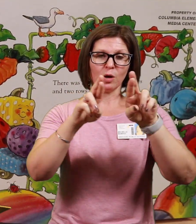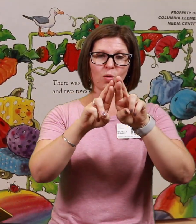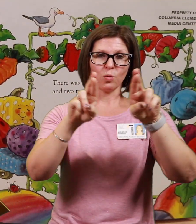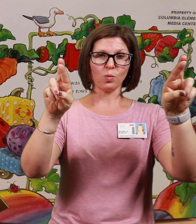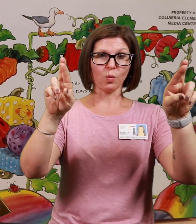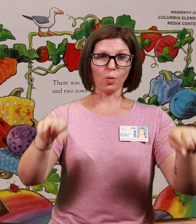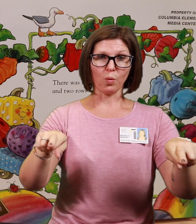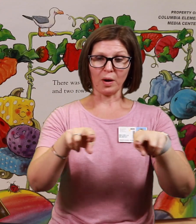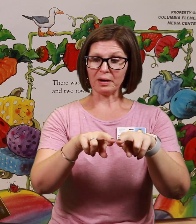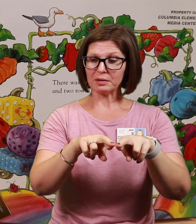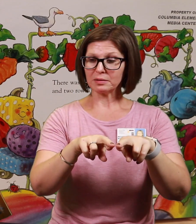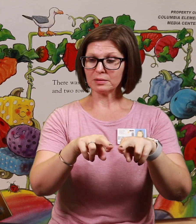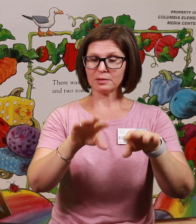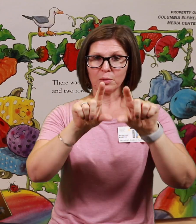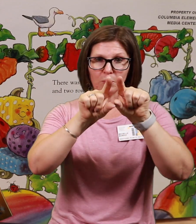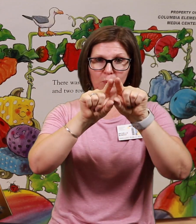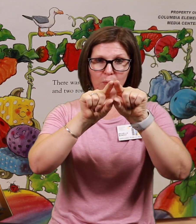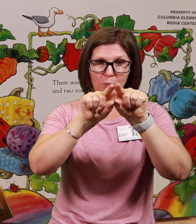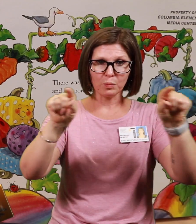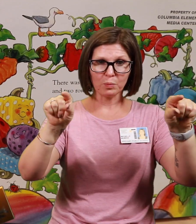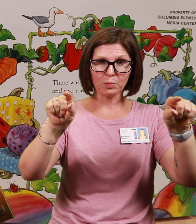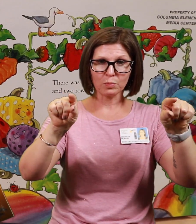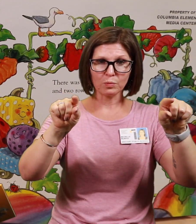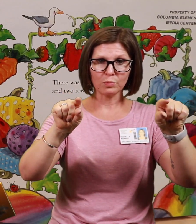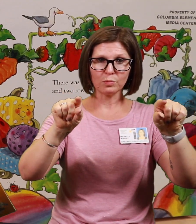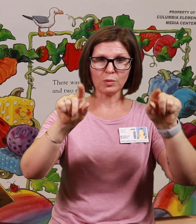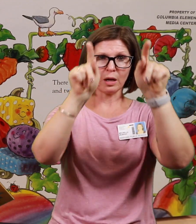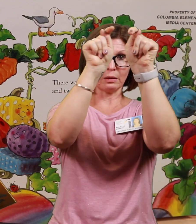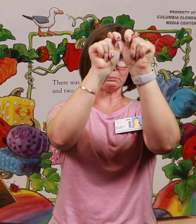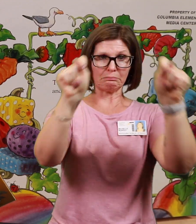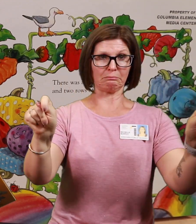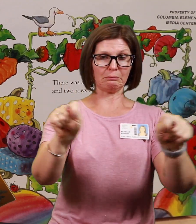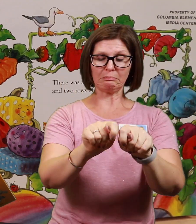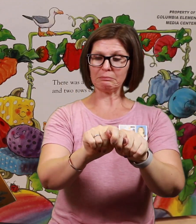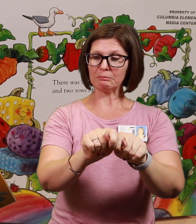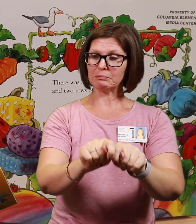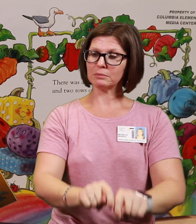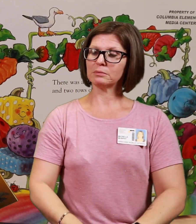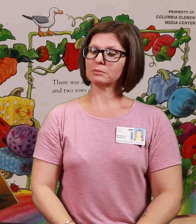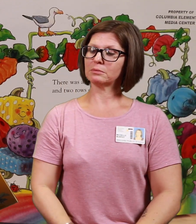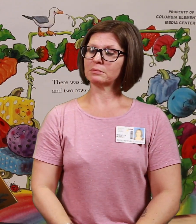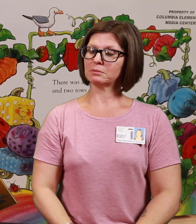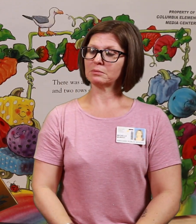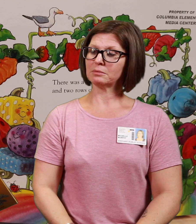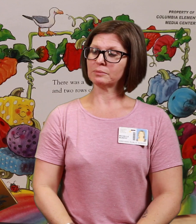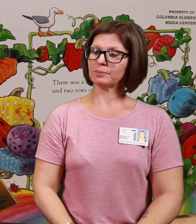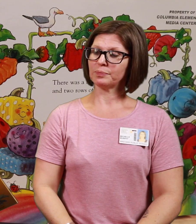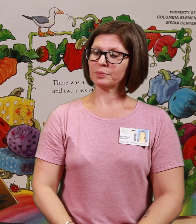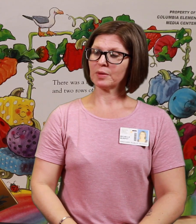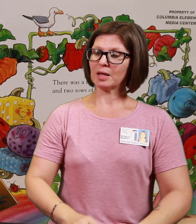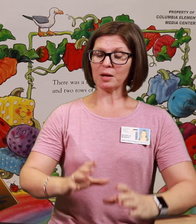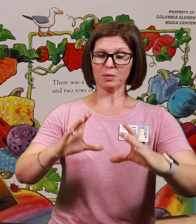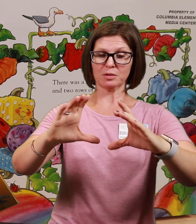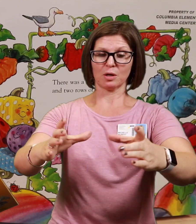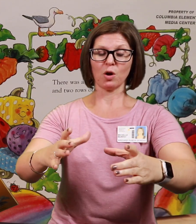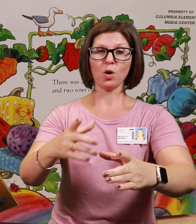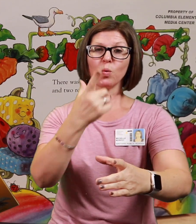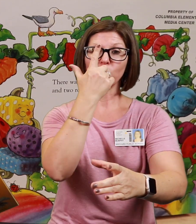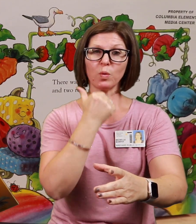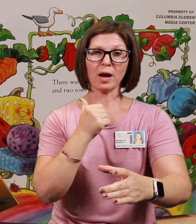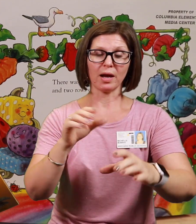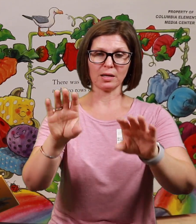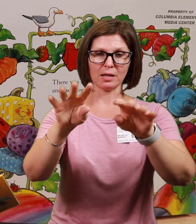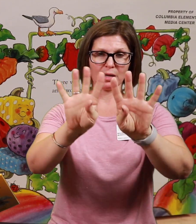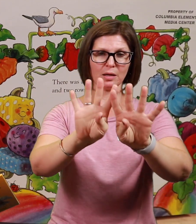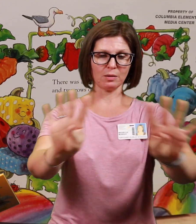rectangular, some were flat and others triangular. There was a bed of bright red ones and two